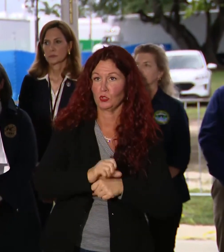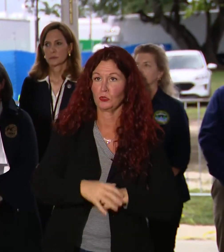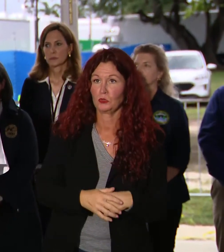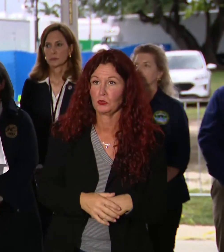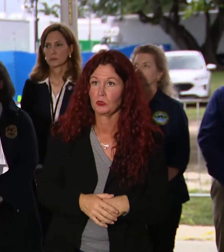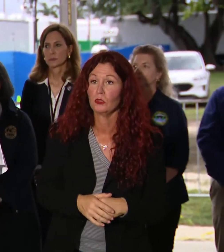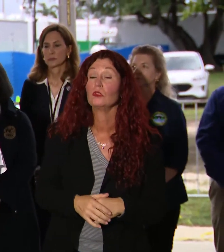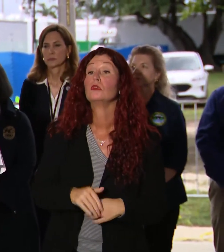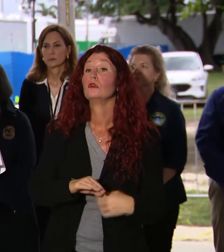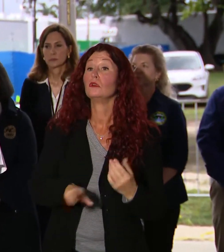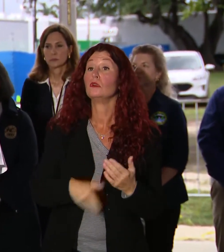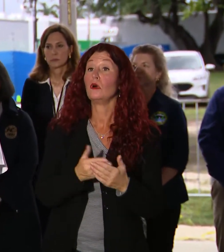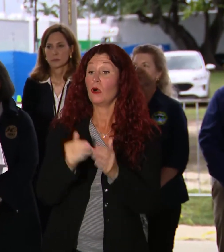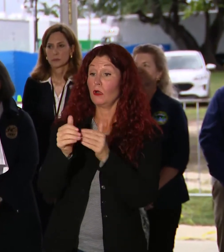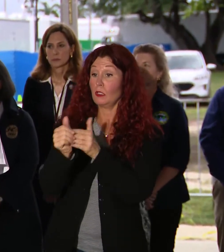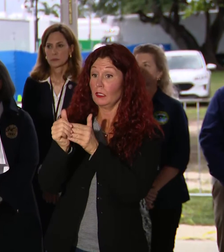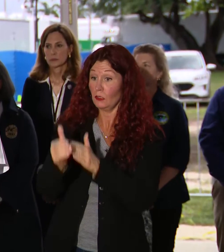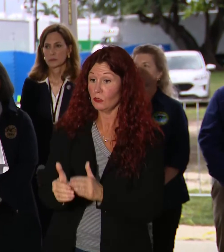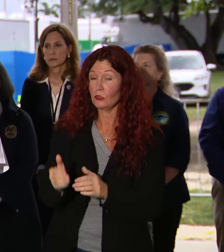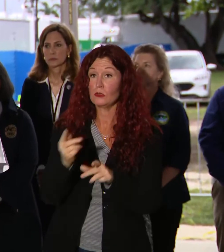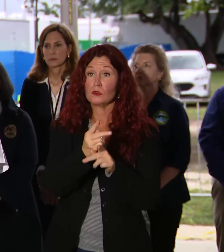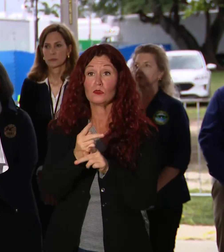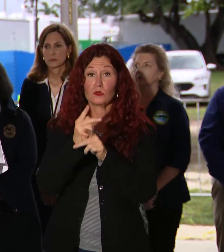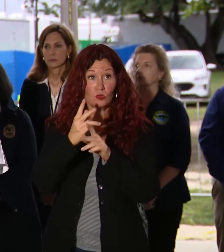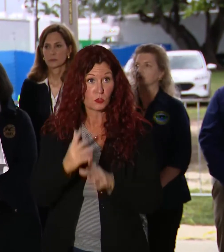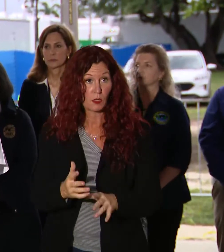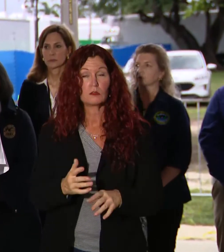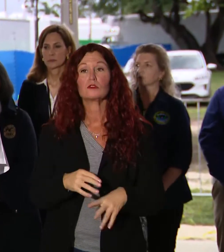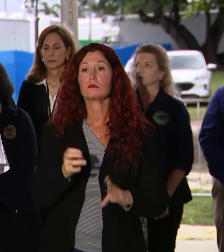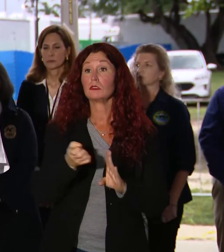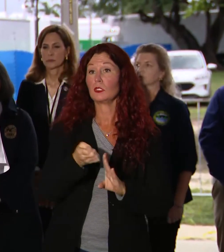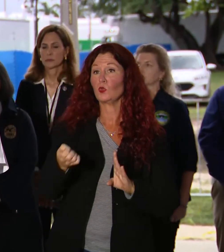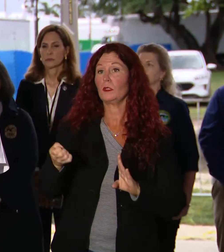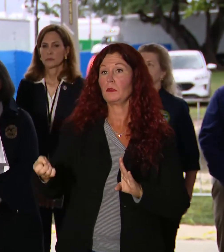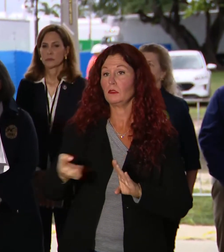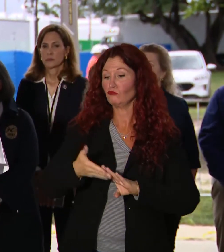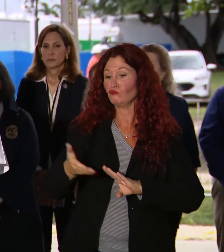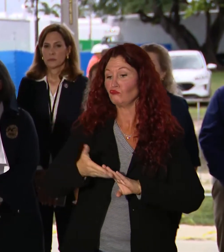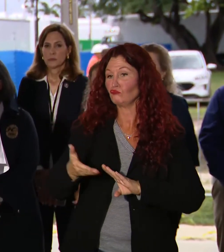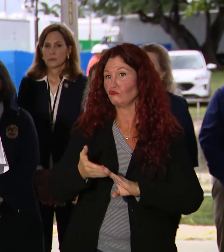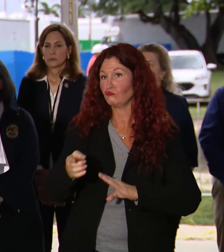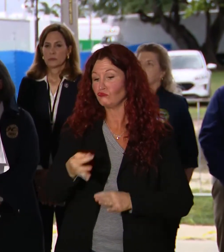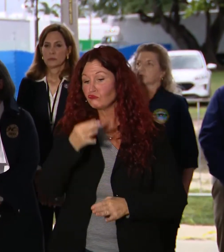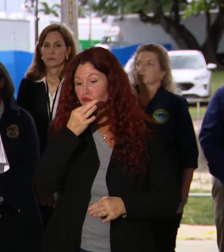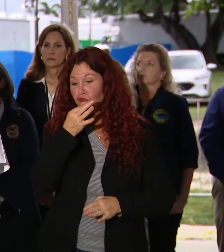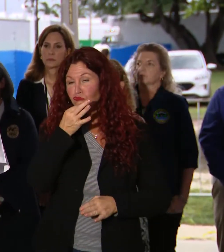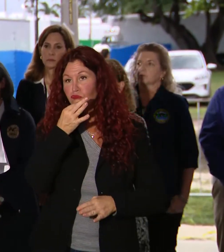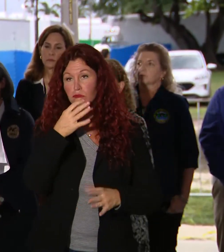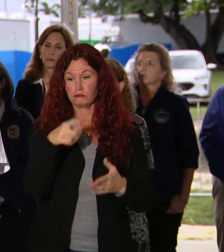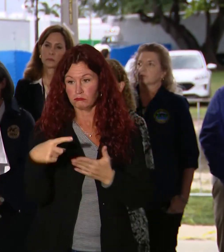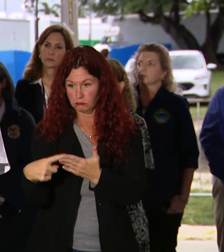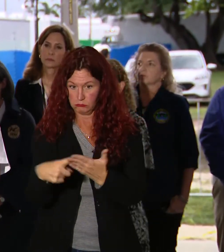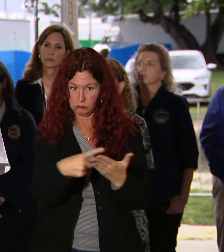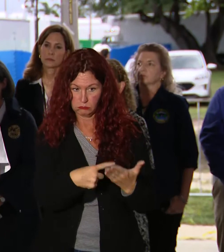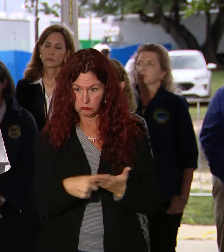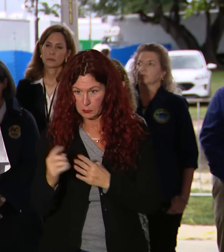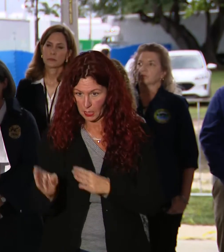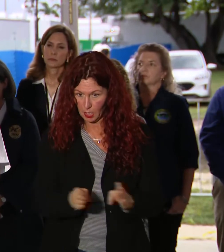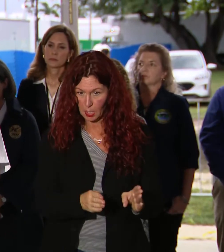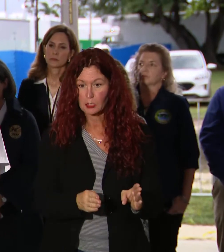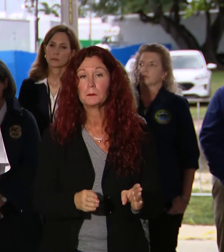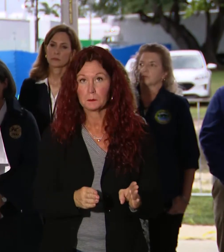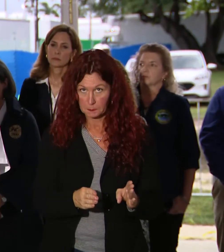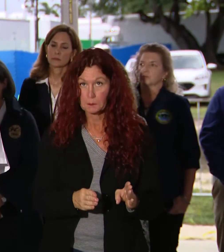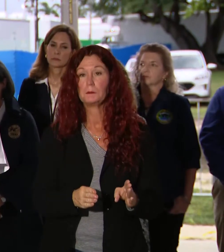force leaders and division group supervisors and heavy equipment operators were briefed on the plan, and operations resumed